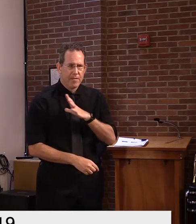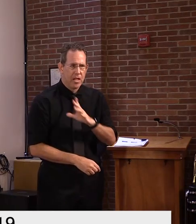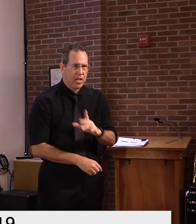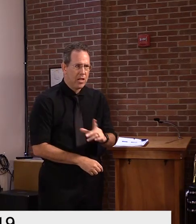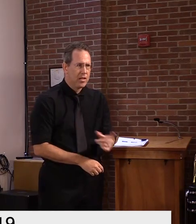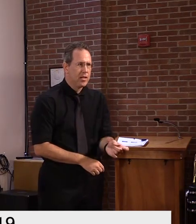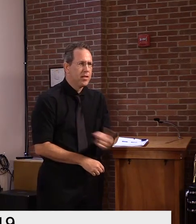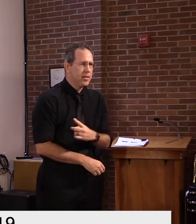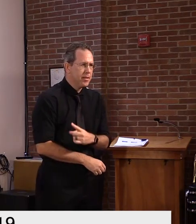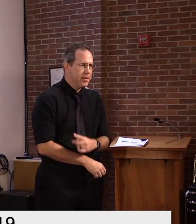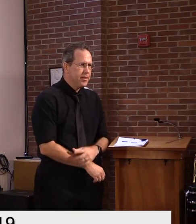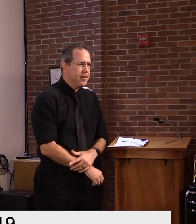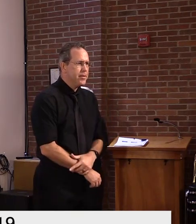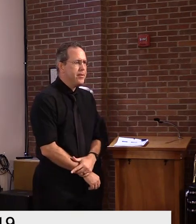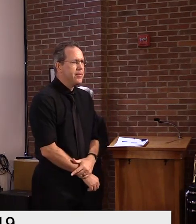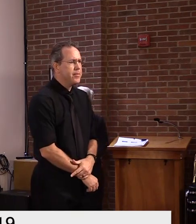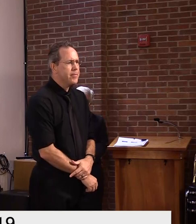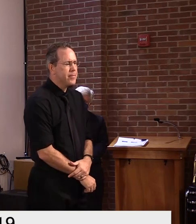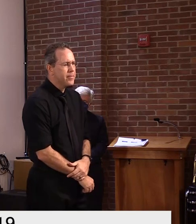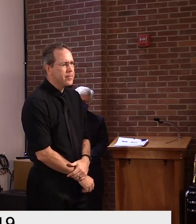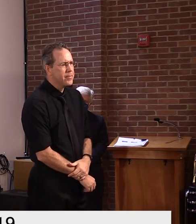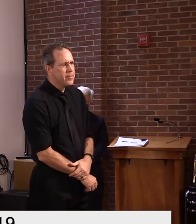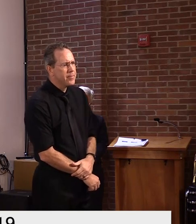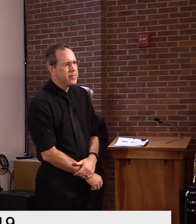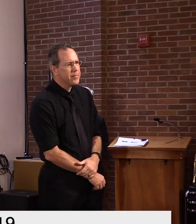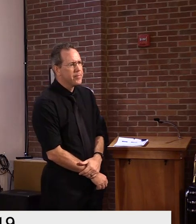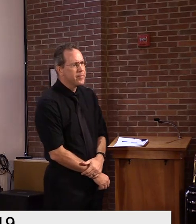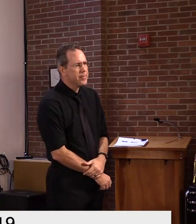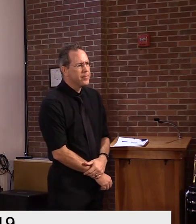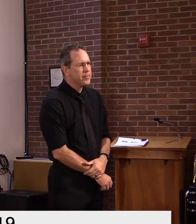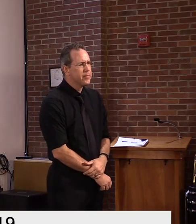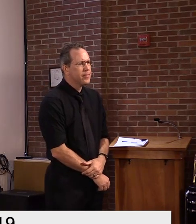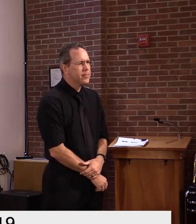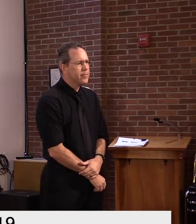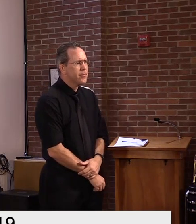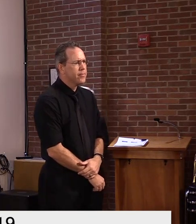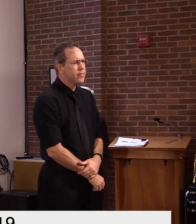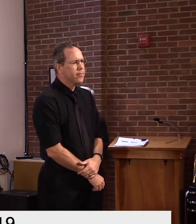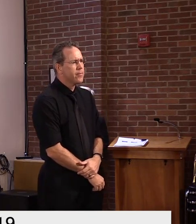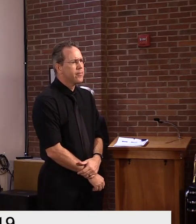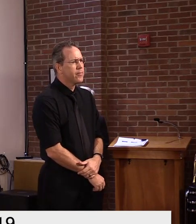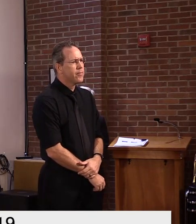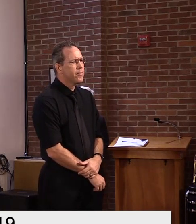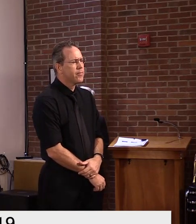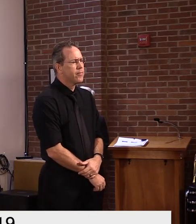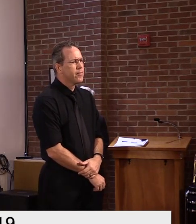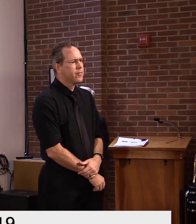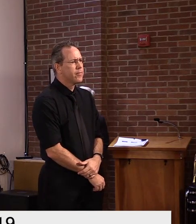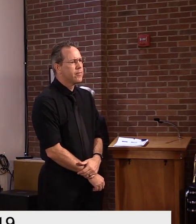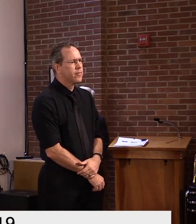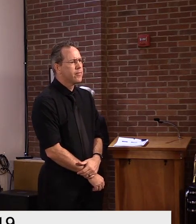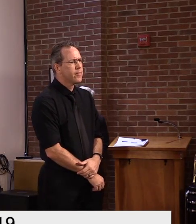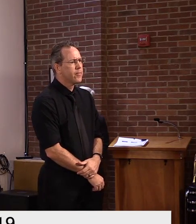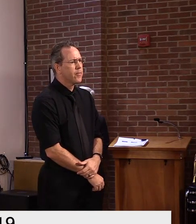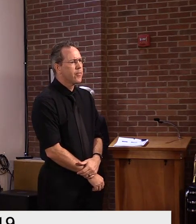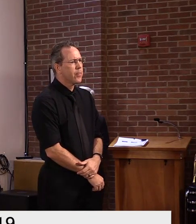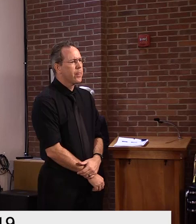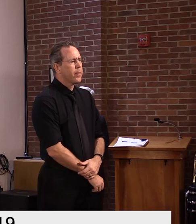Okay. How will we know if there is kind of a rise in cases